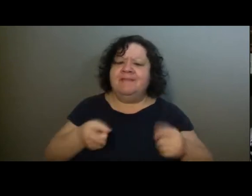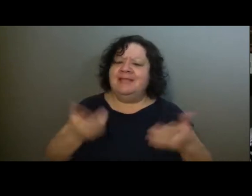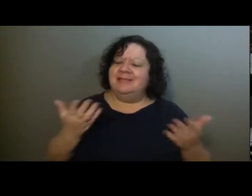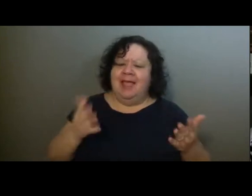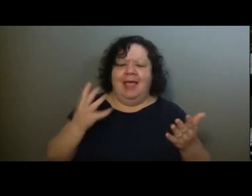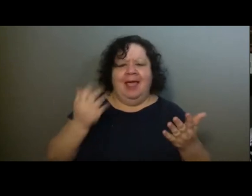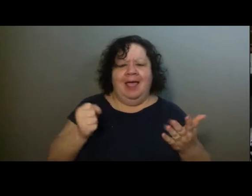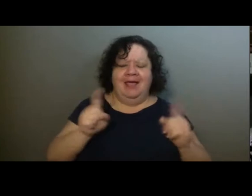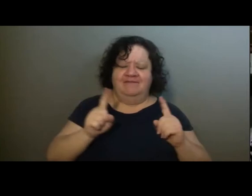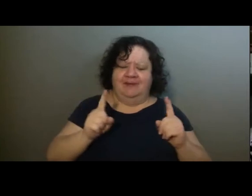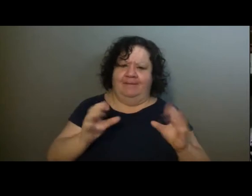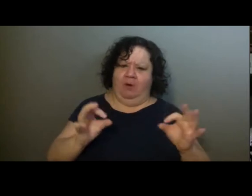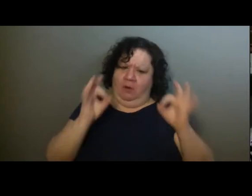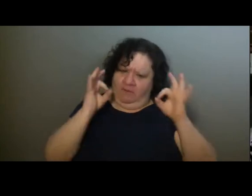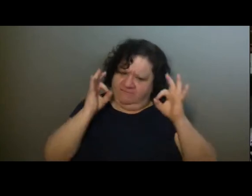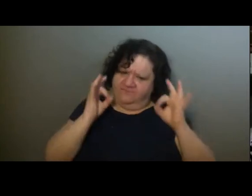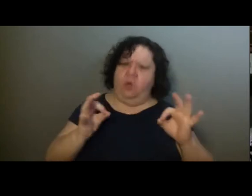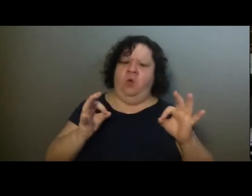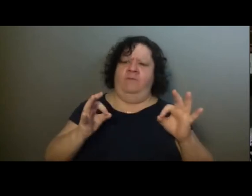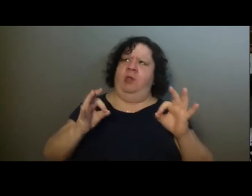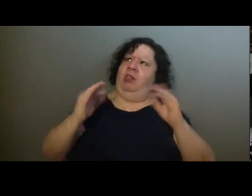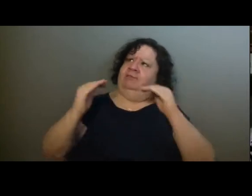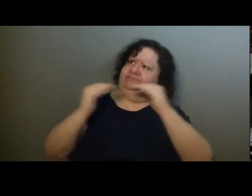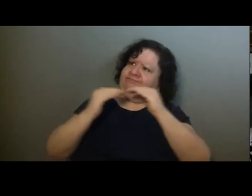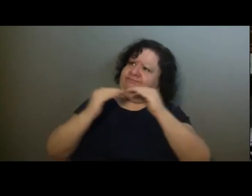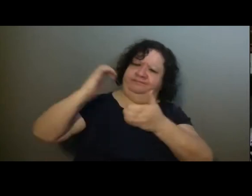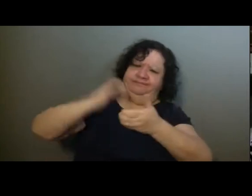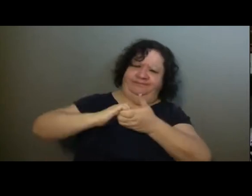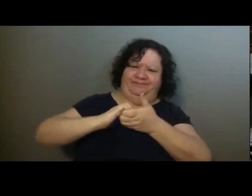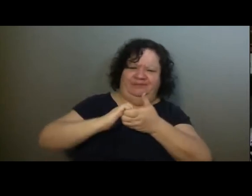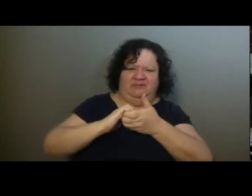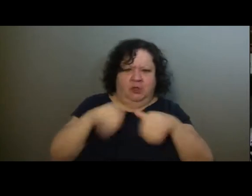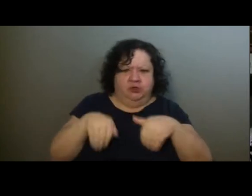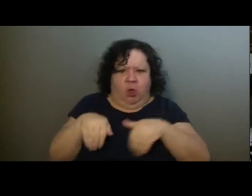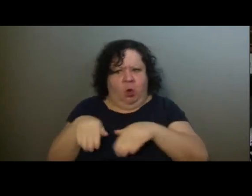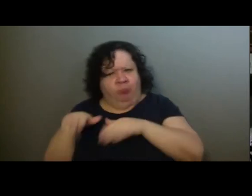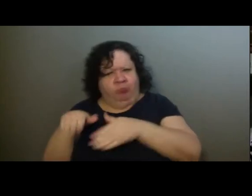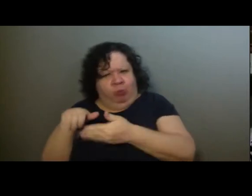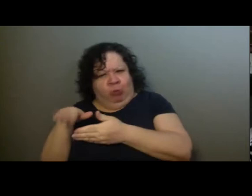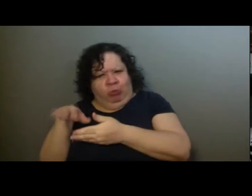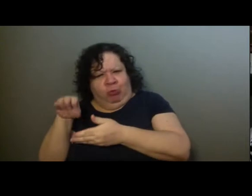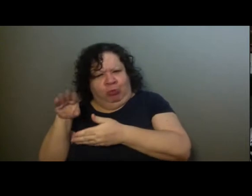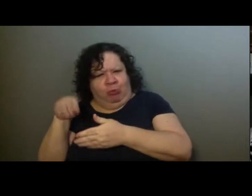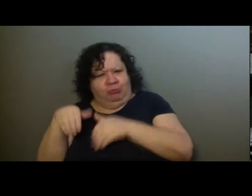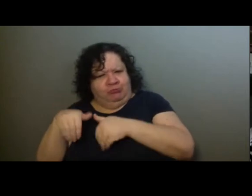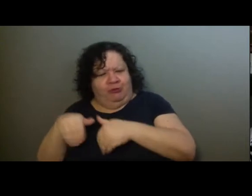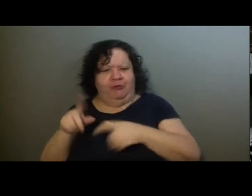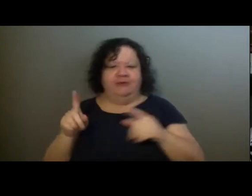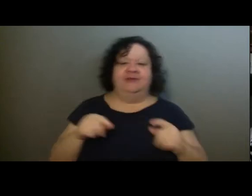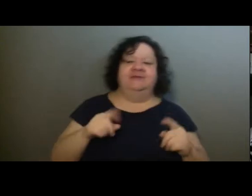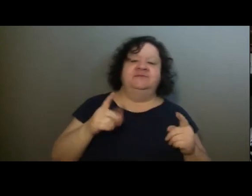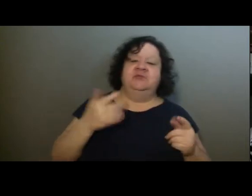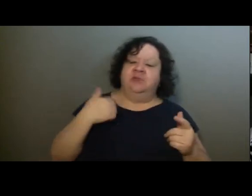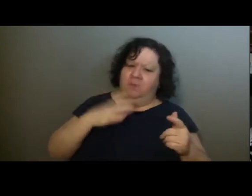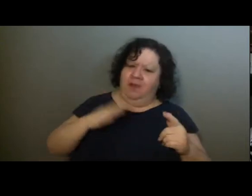of persons with disability is crucial to be part of the trial of